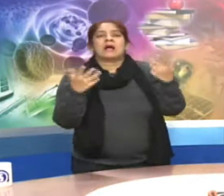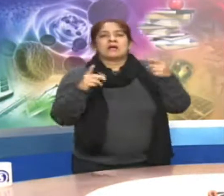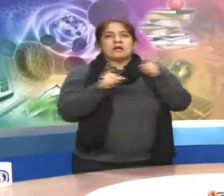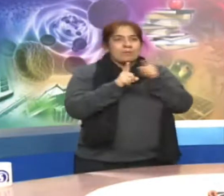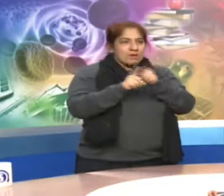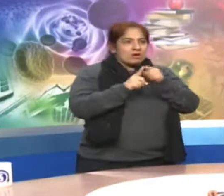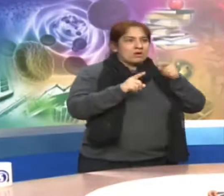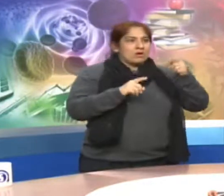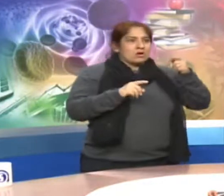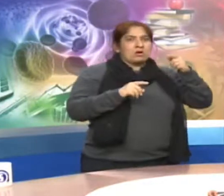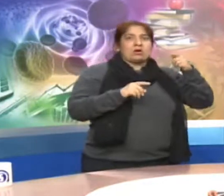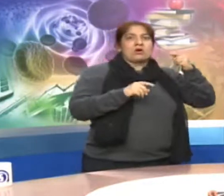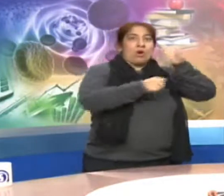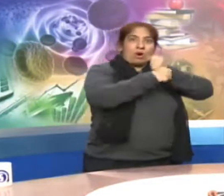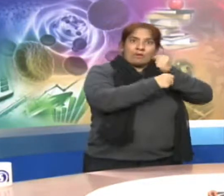Awareness program